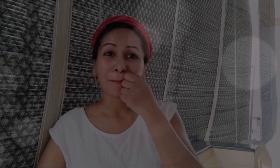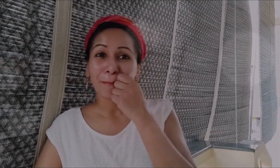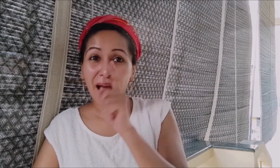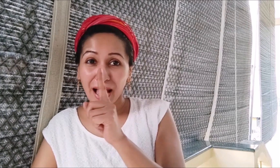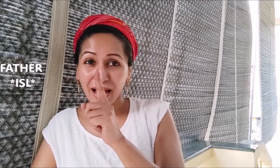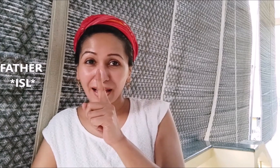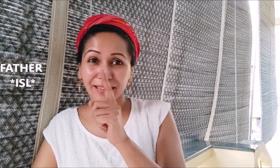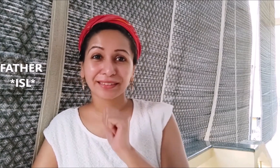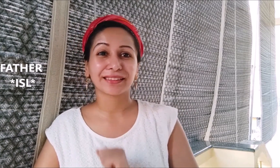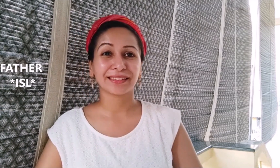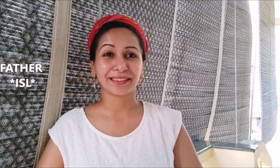Father,